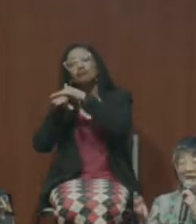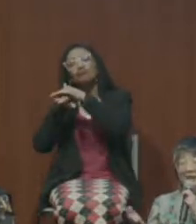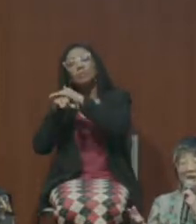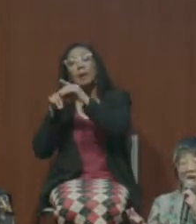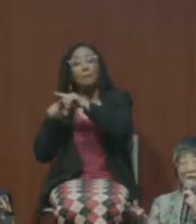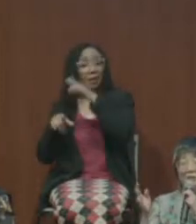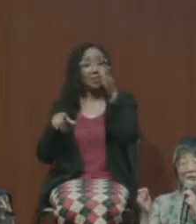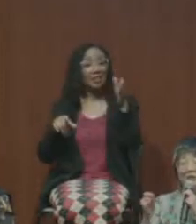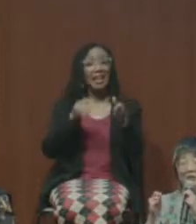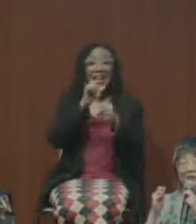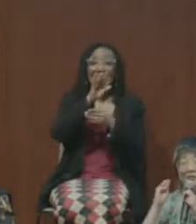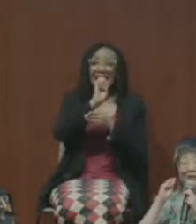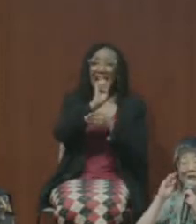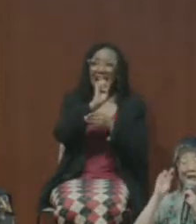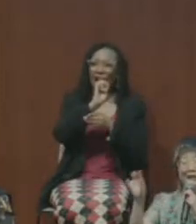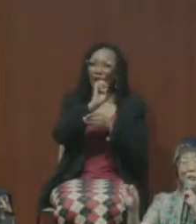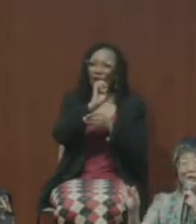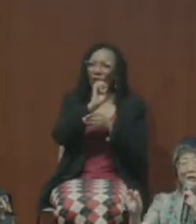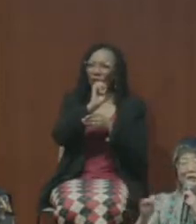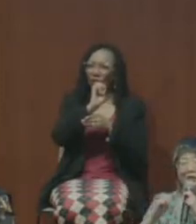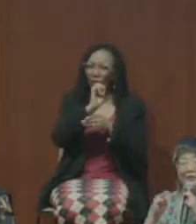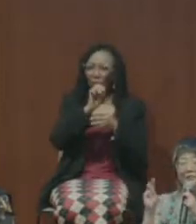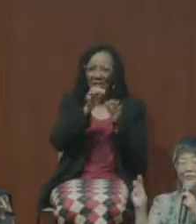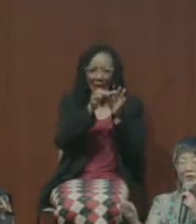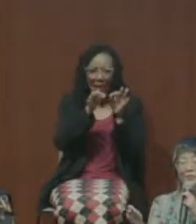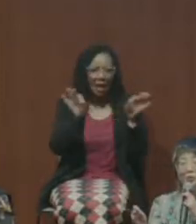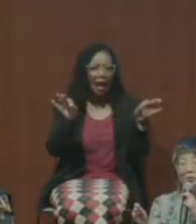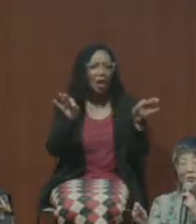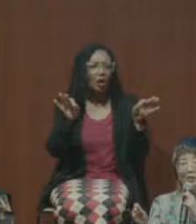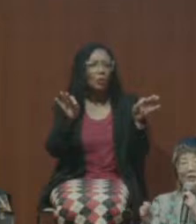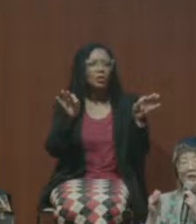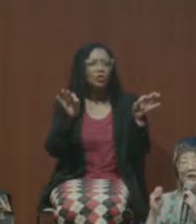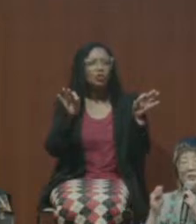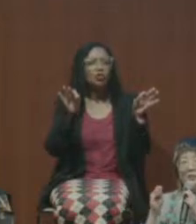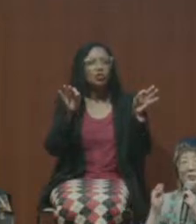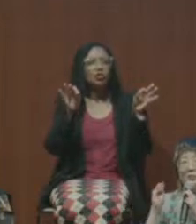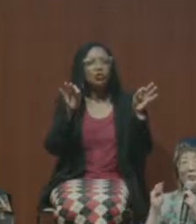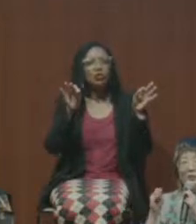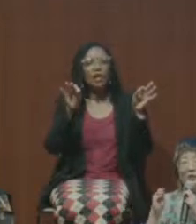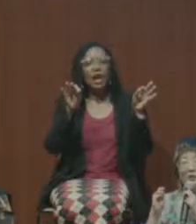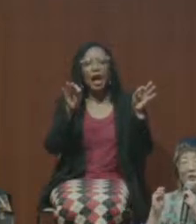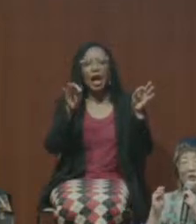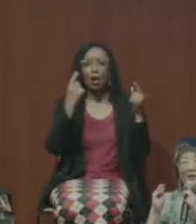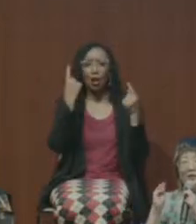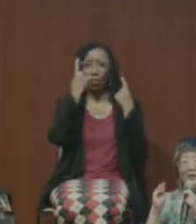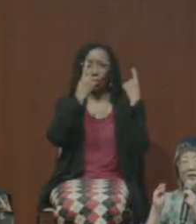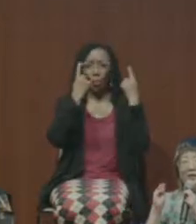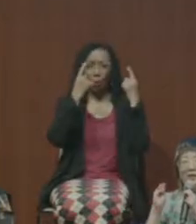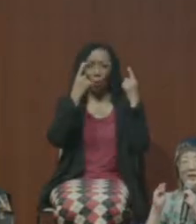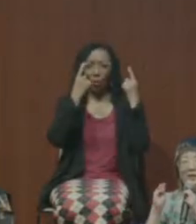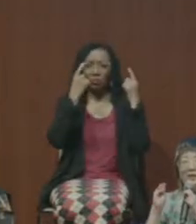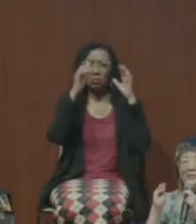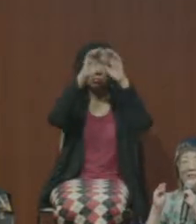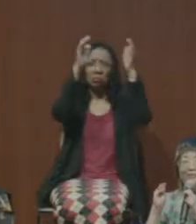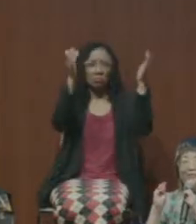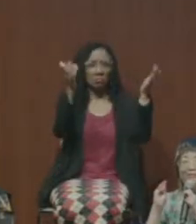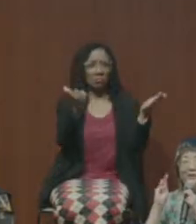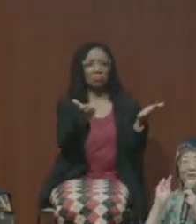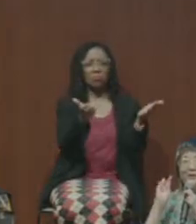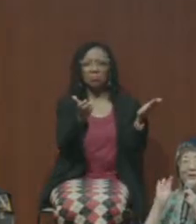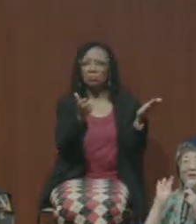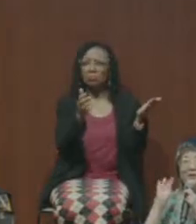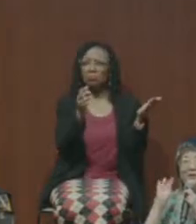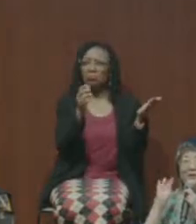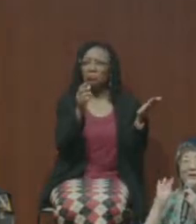hand, care has been kind of the language and the framework through which the